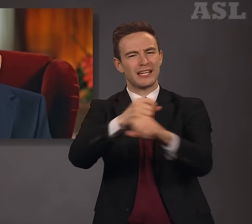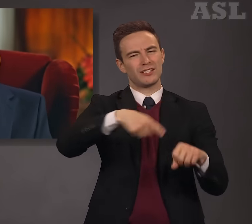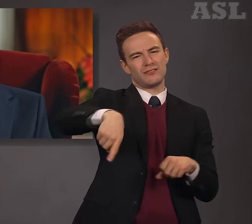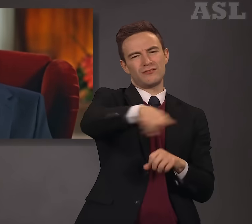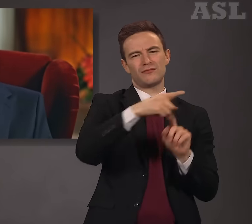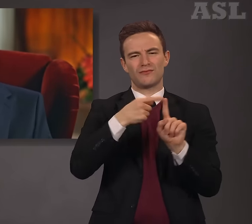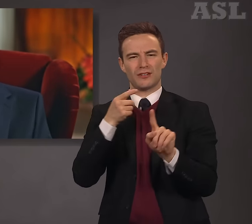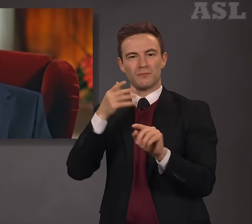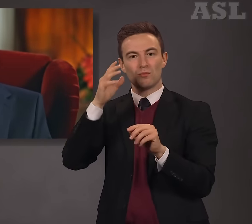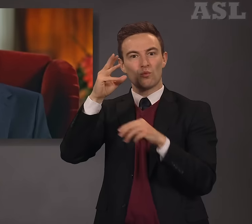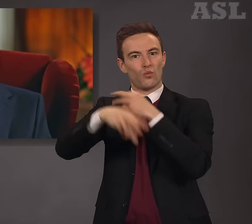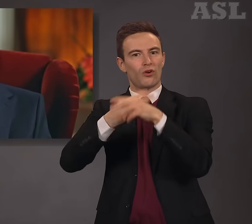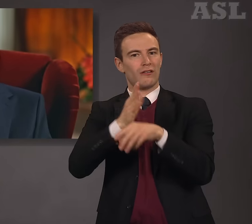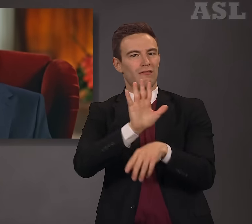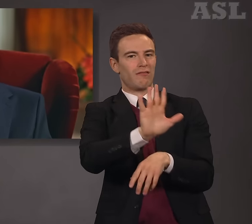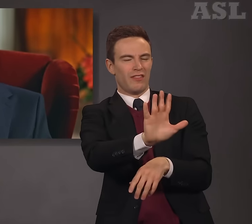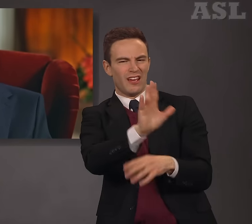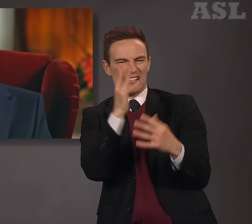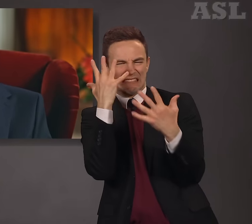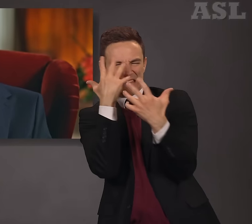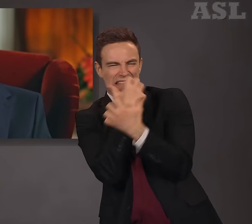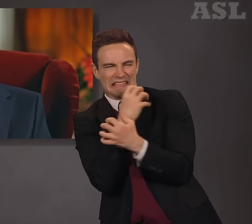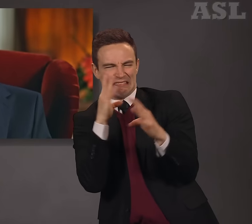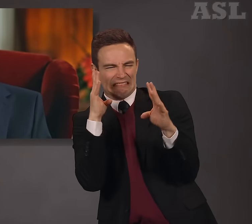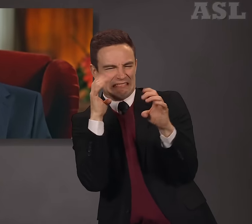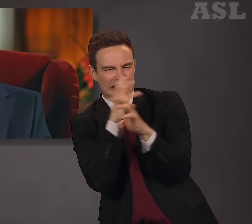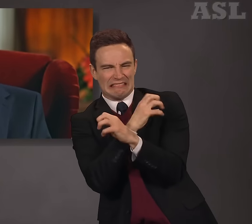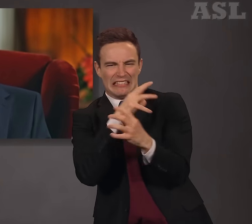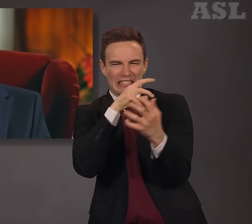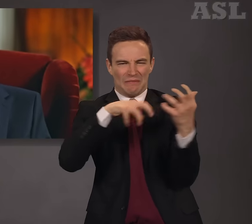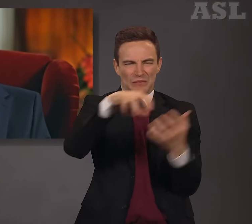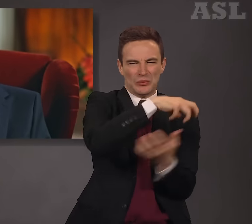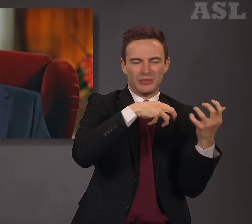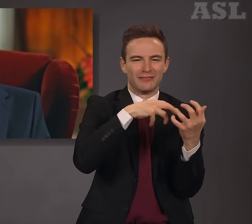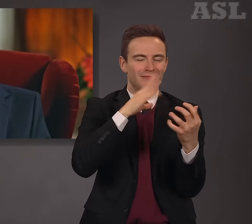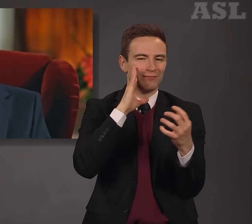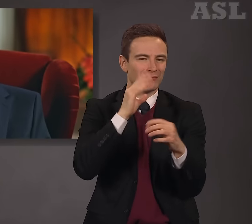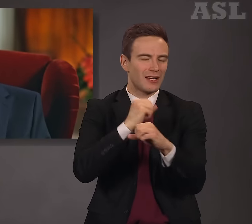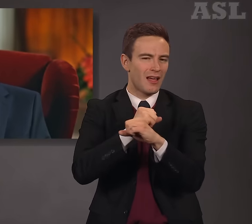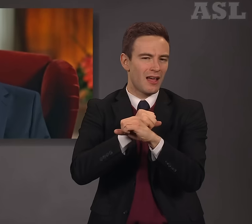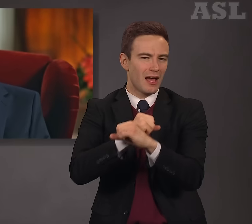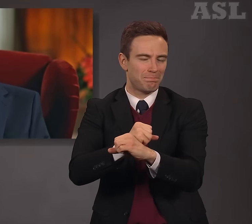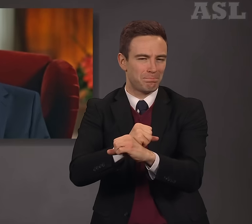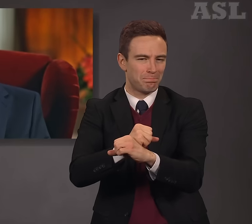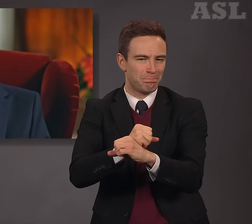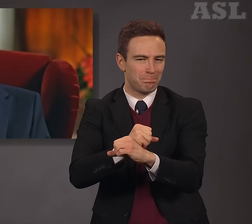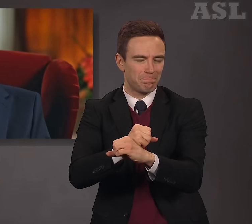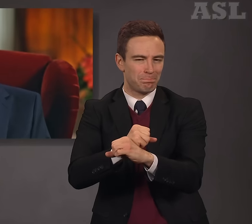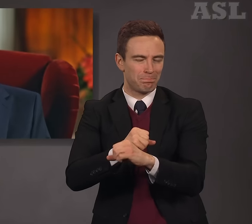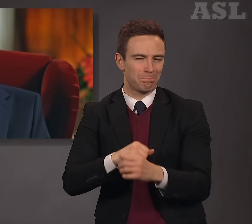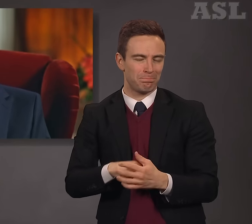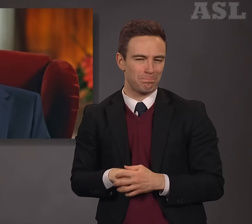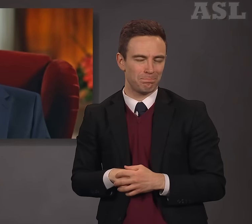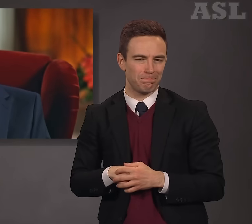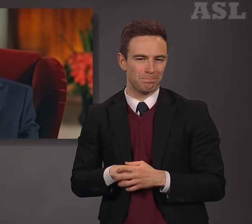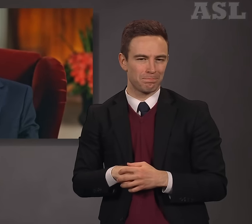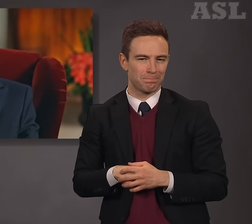Nothing will protect you more as you encounter the world's mists of darkness.